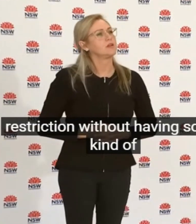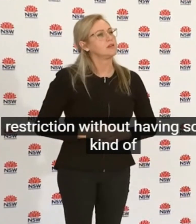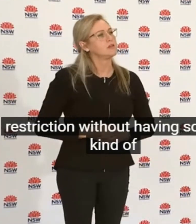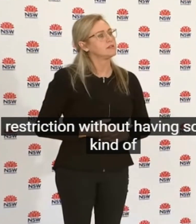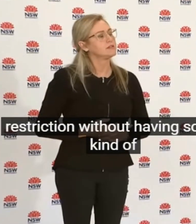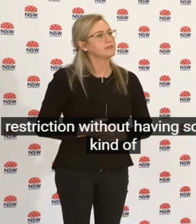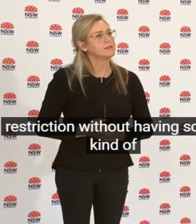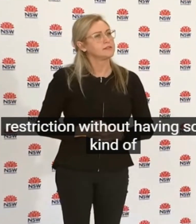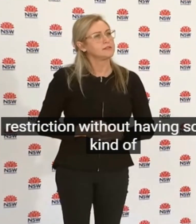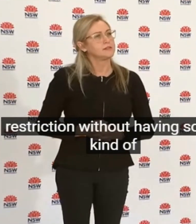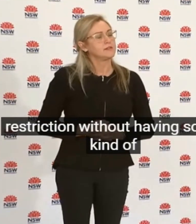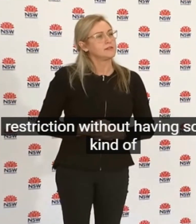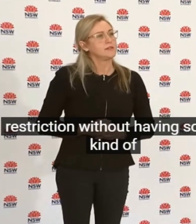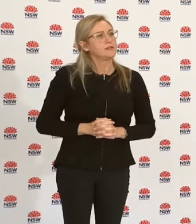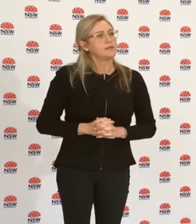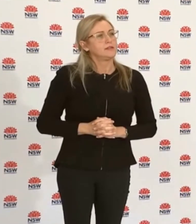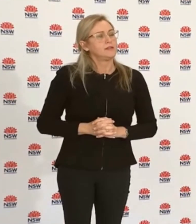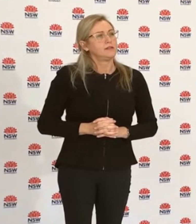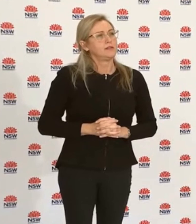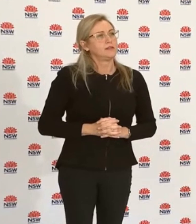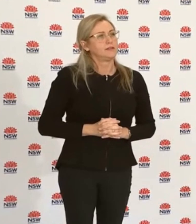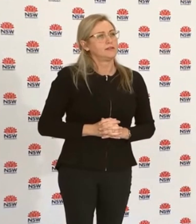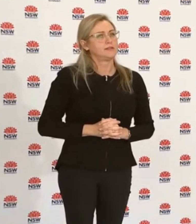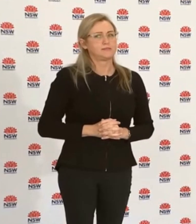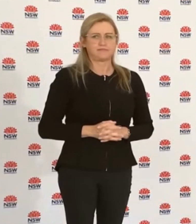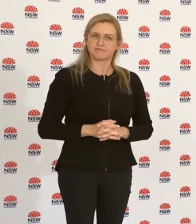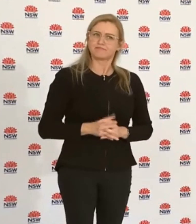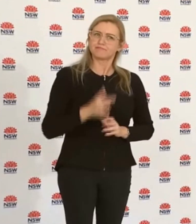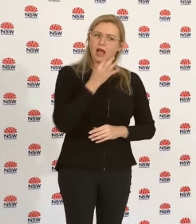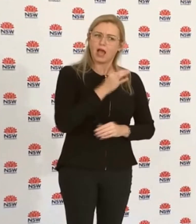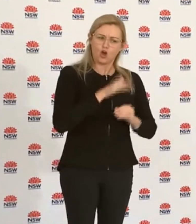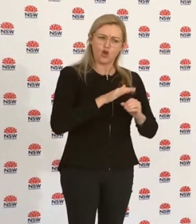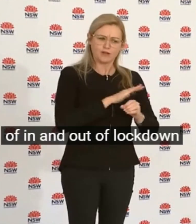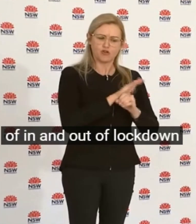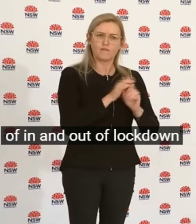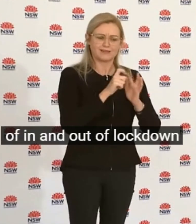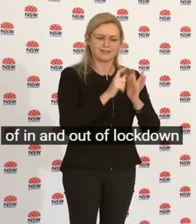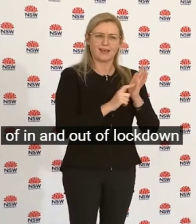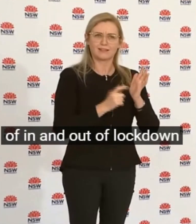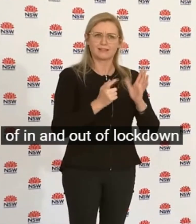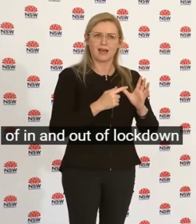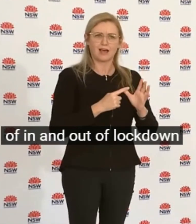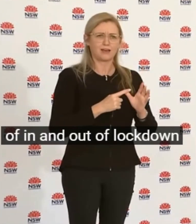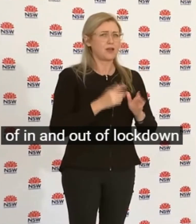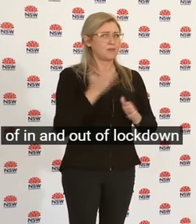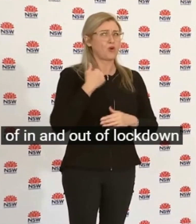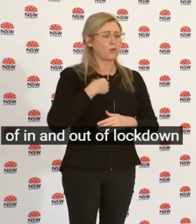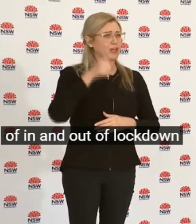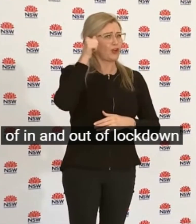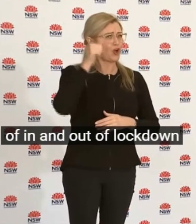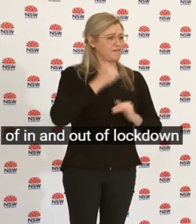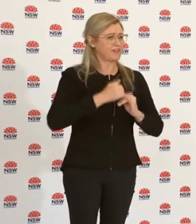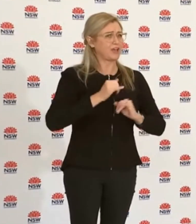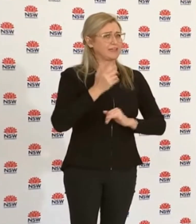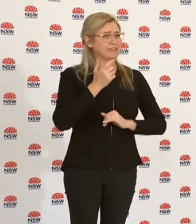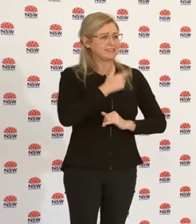The messaging very early on was this is scary, this is highly virulent. Have you underestimated it? Is that why we're in the situation again, there's no roadmap.